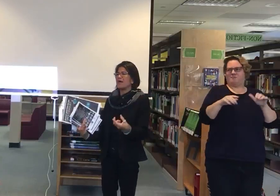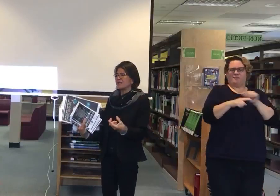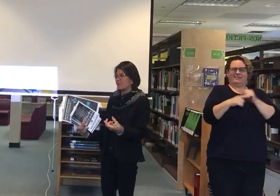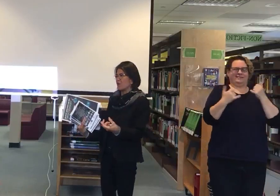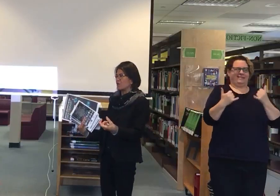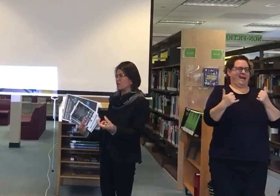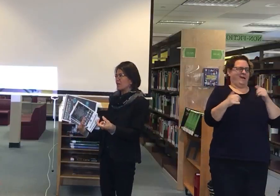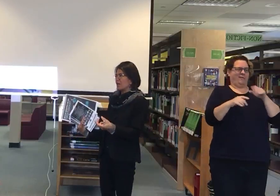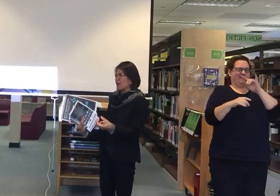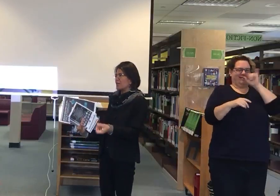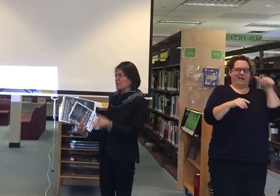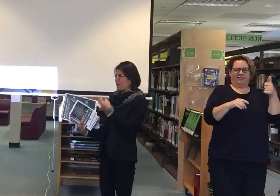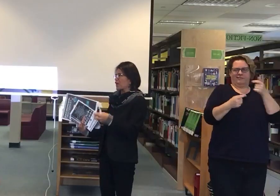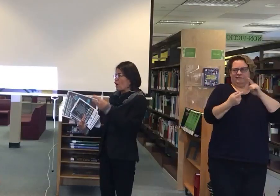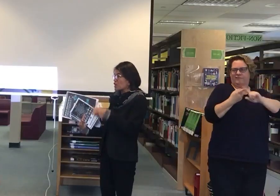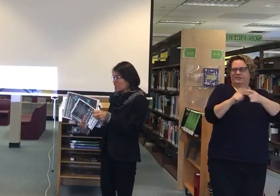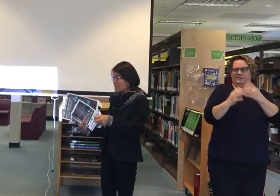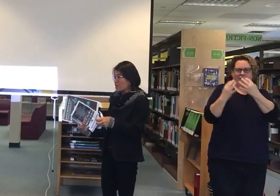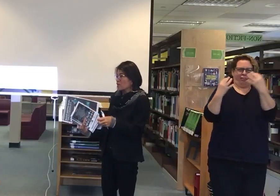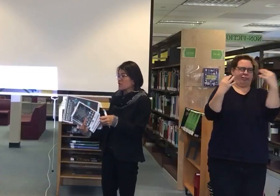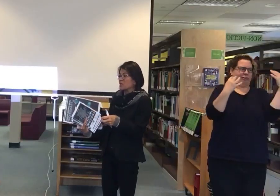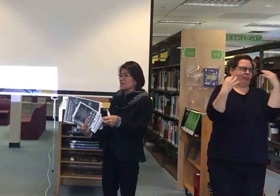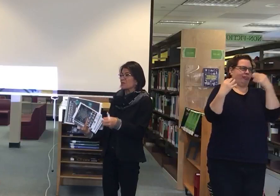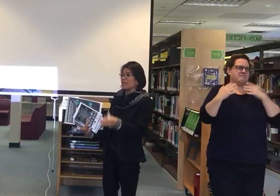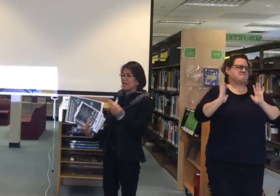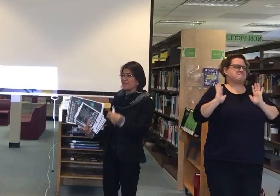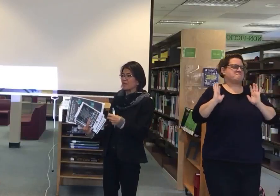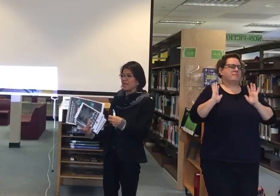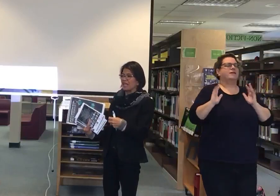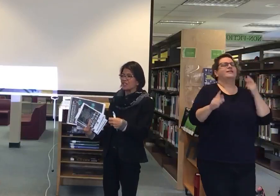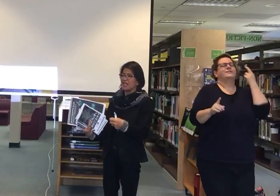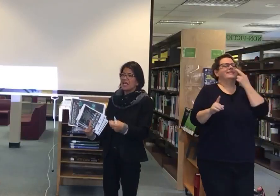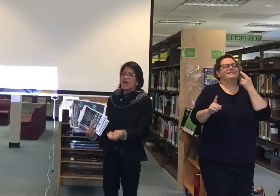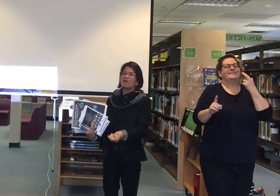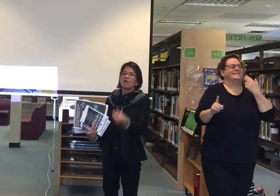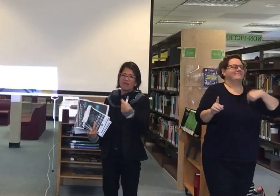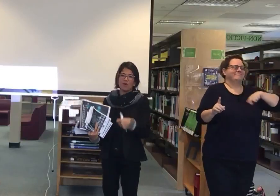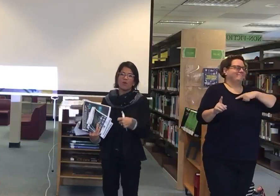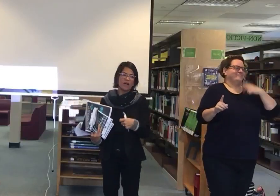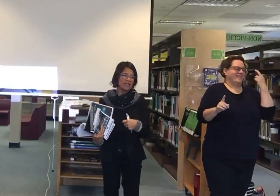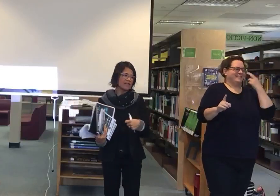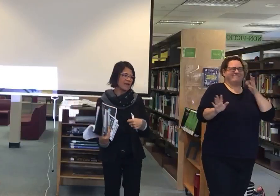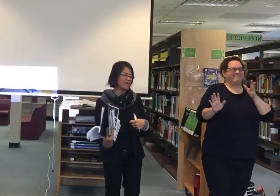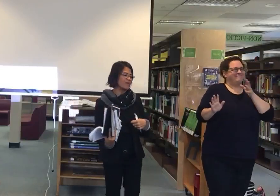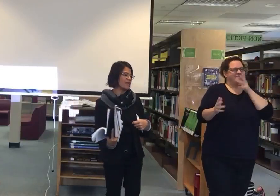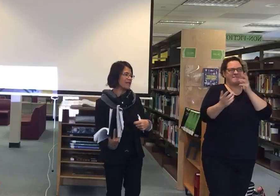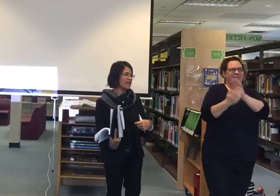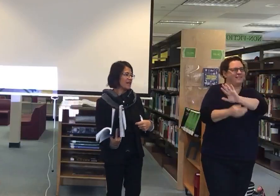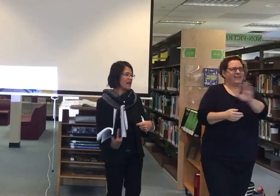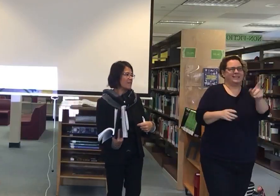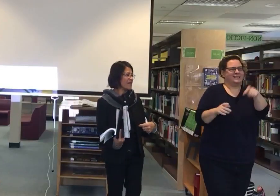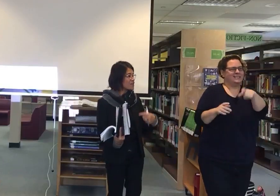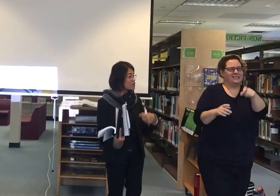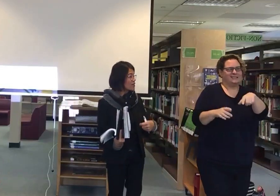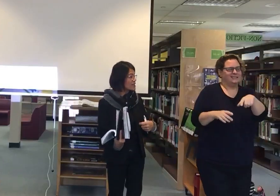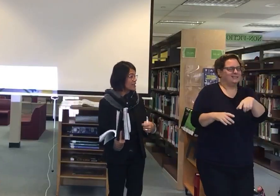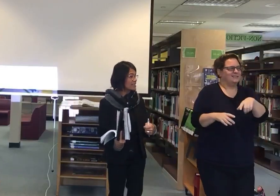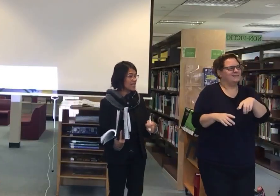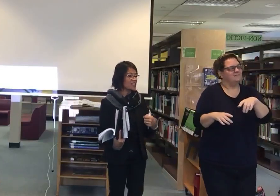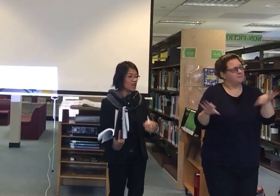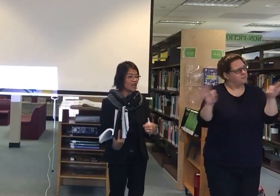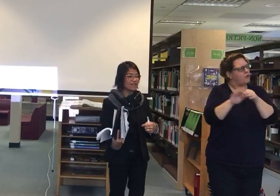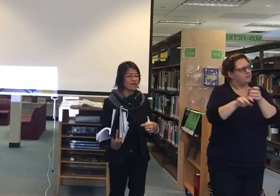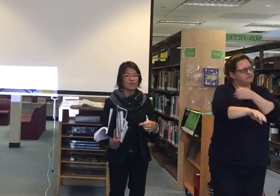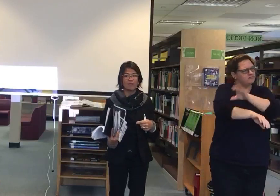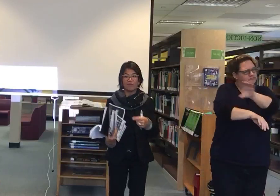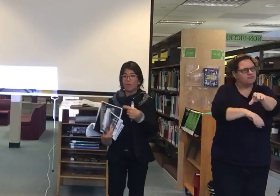the best approach pedagogically for students to really get them engaged. And if we wanted them to be in the driver's seat